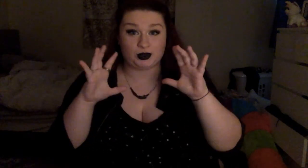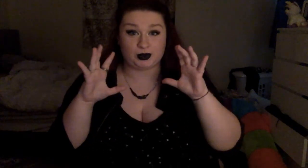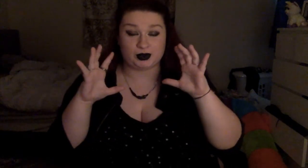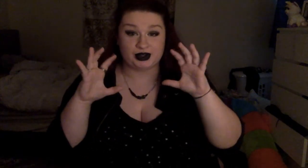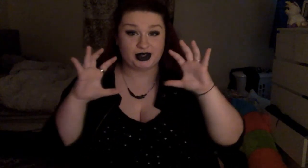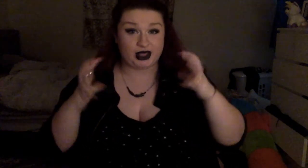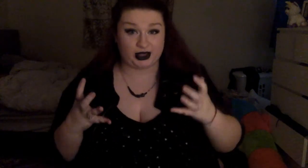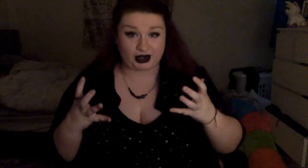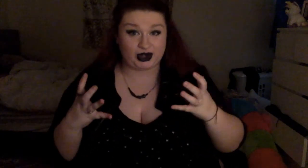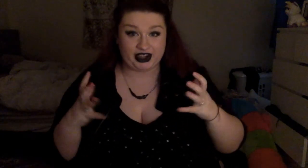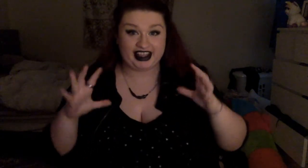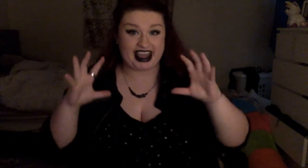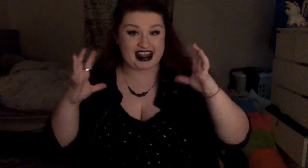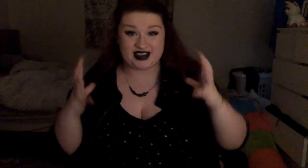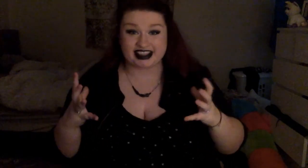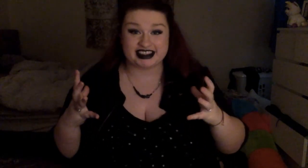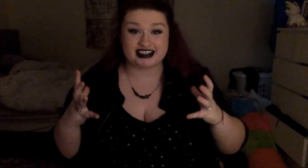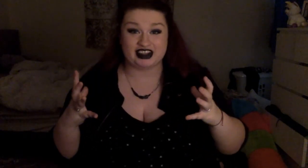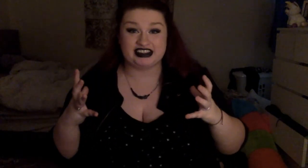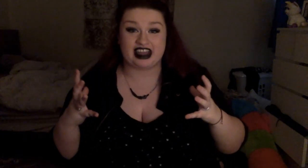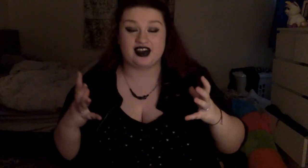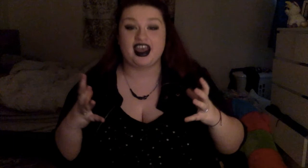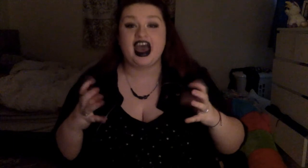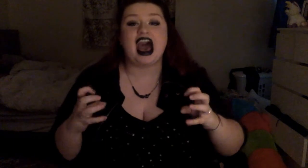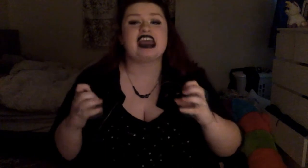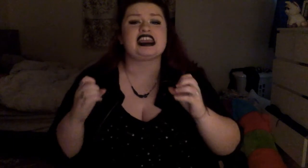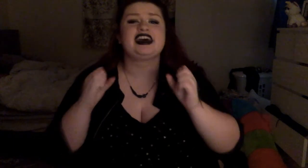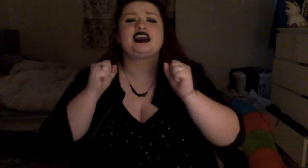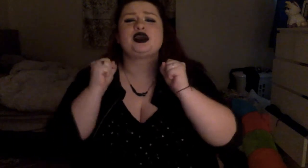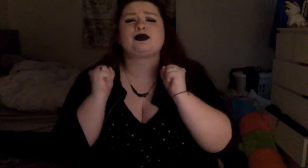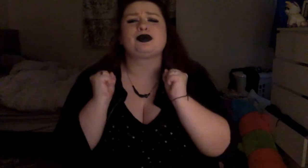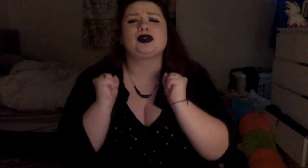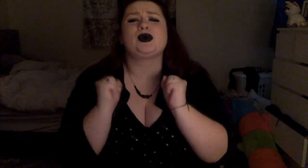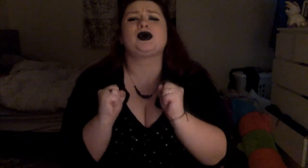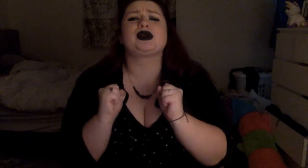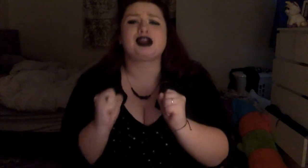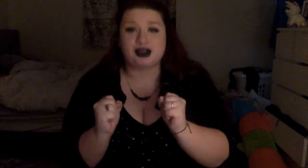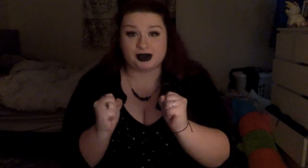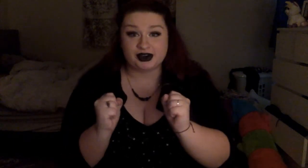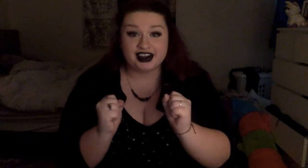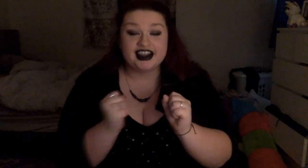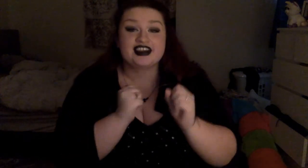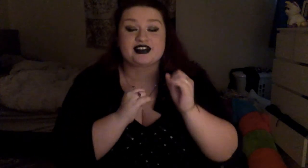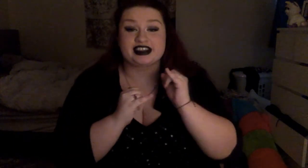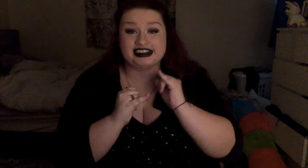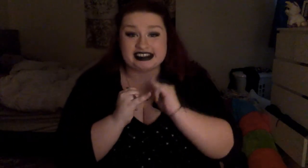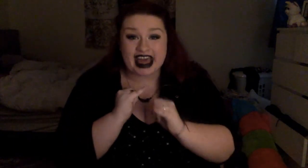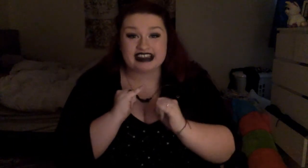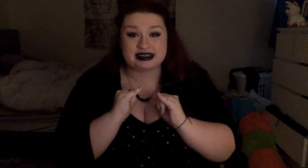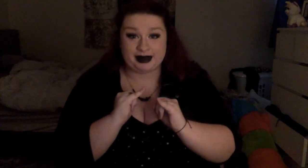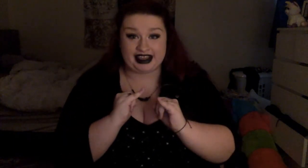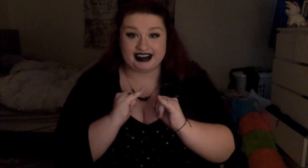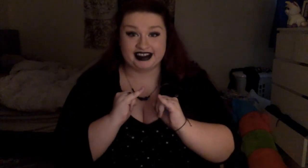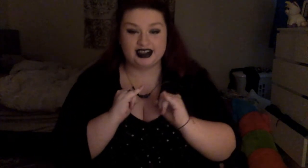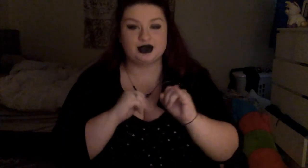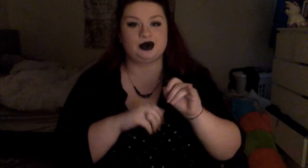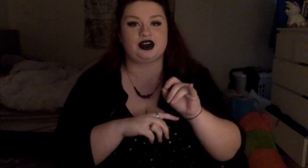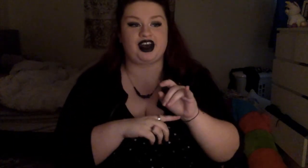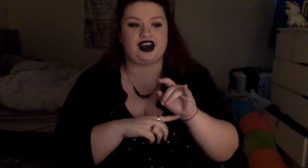you learn and you get this song down, I implore you, for the last bit,